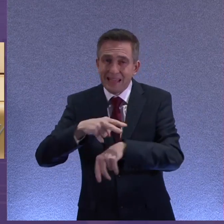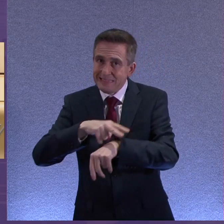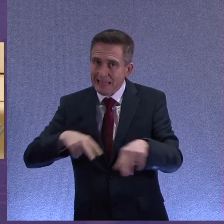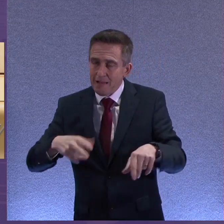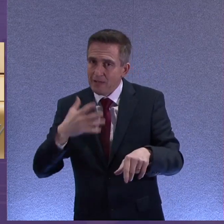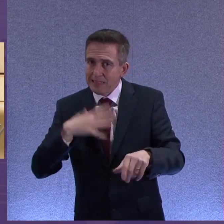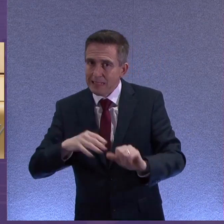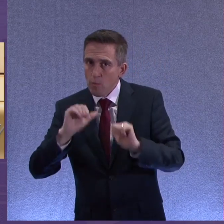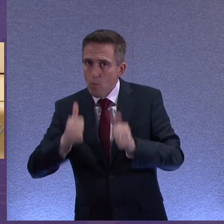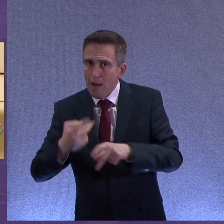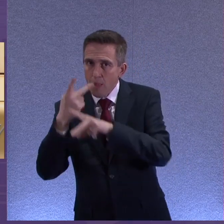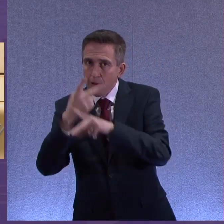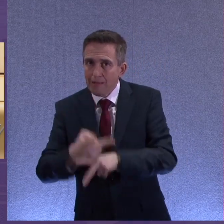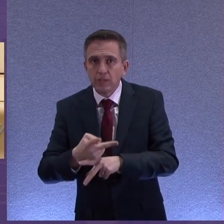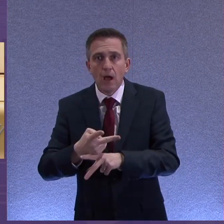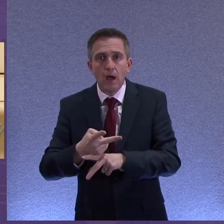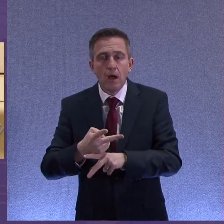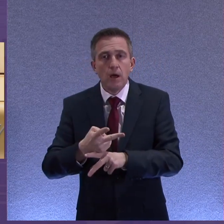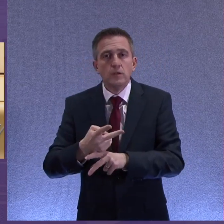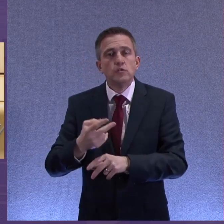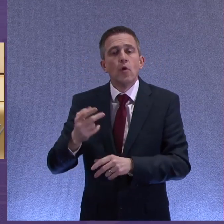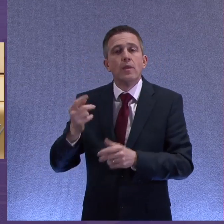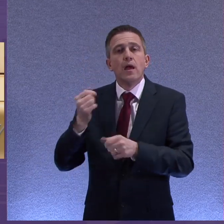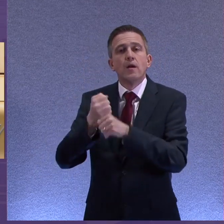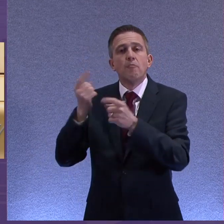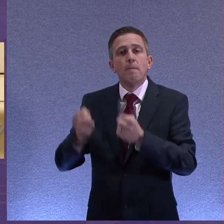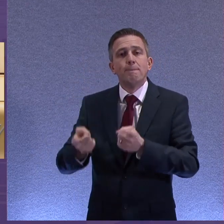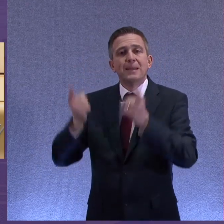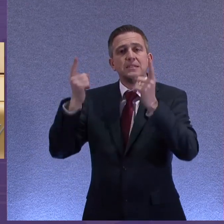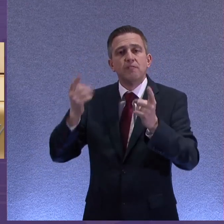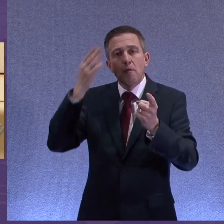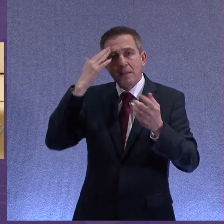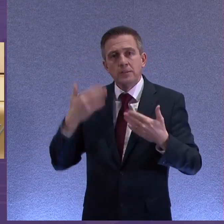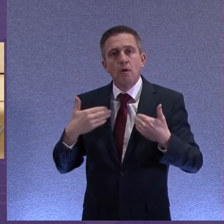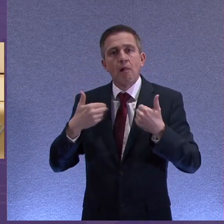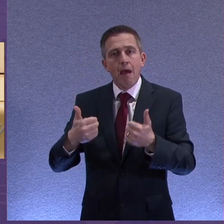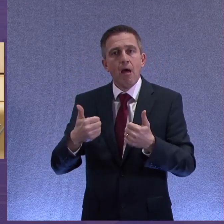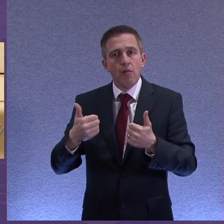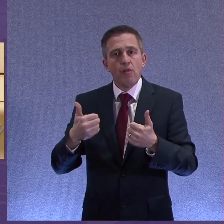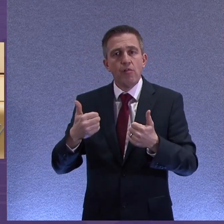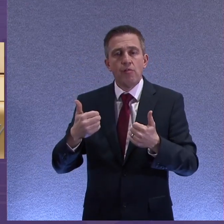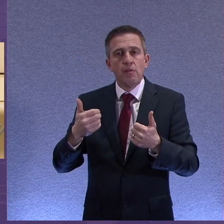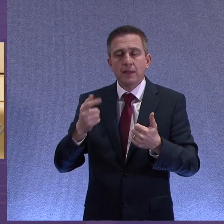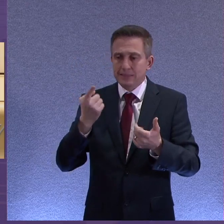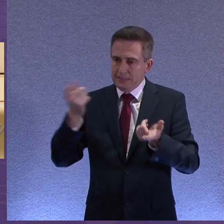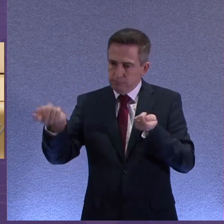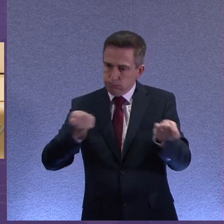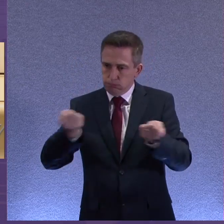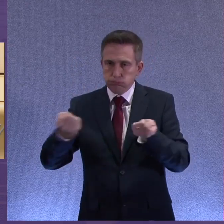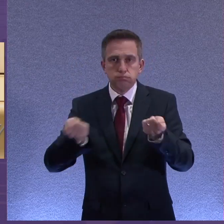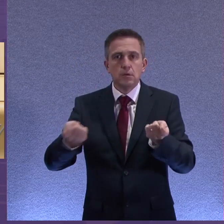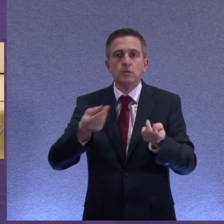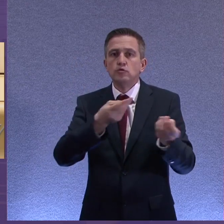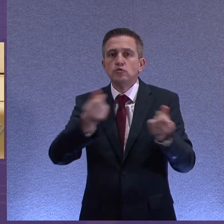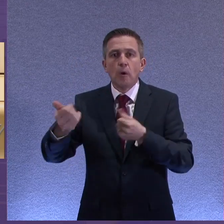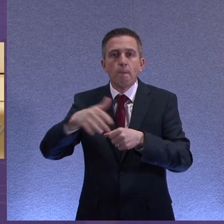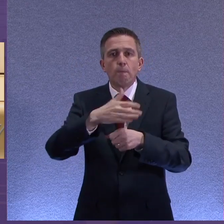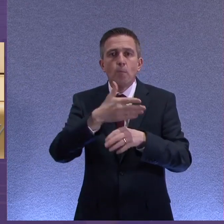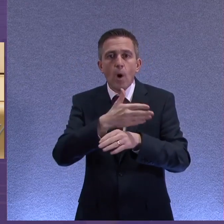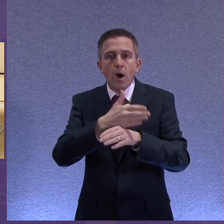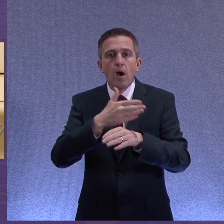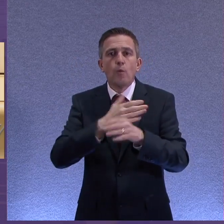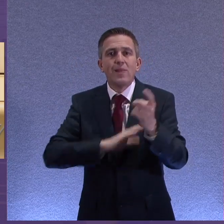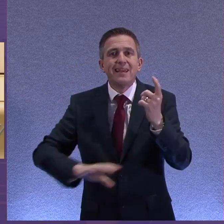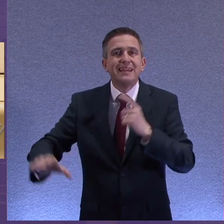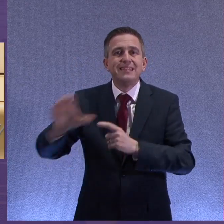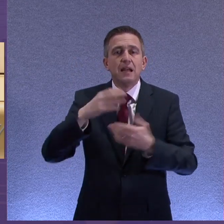why Ms Hockey, as the Minister for Mental Health, is leading a piece of national work with individual boards and extending through